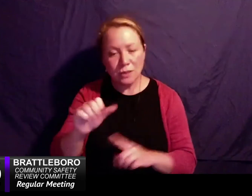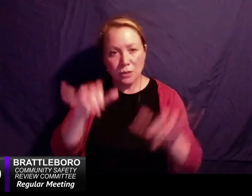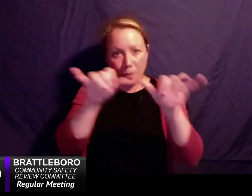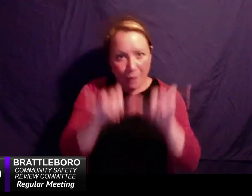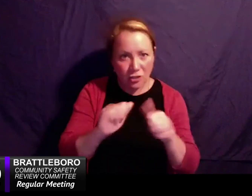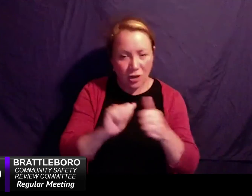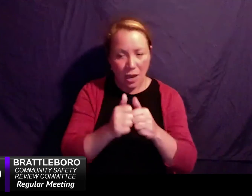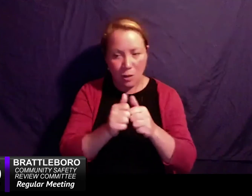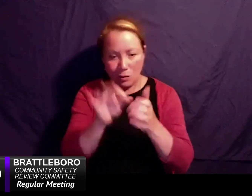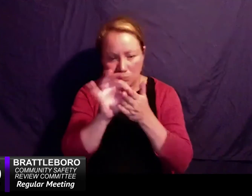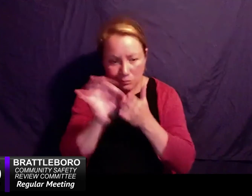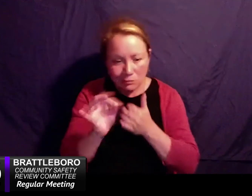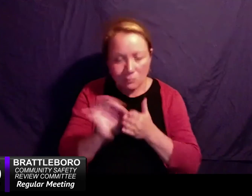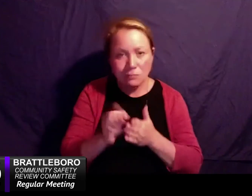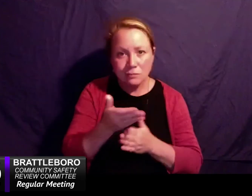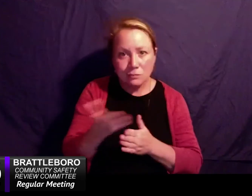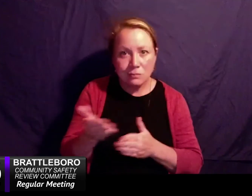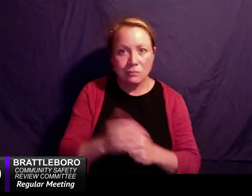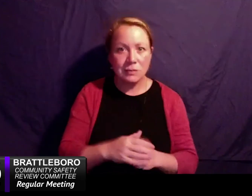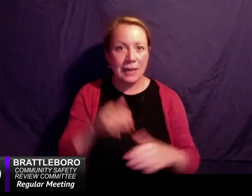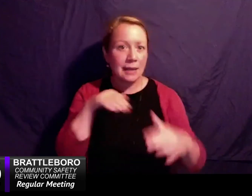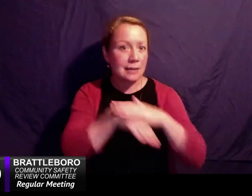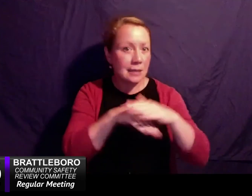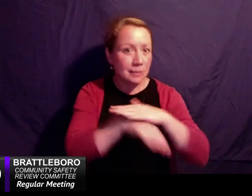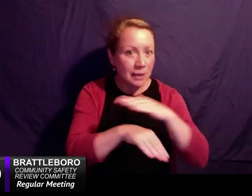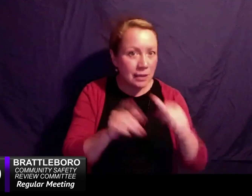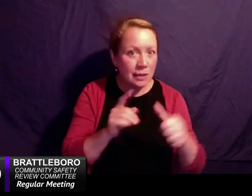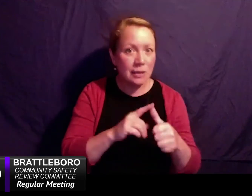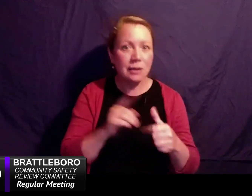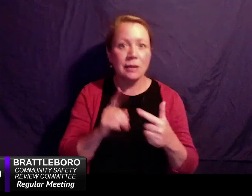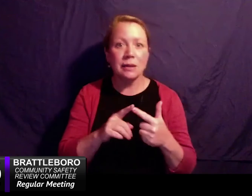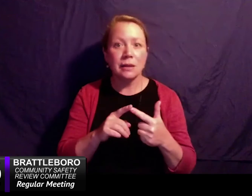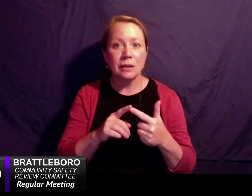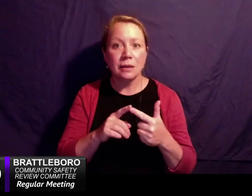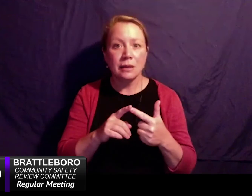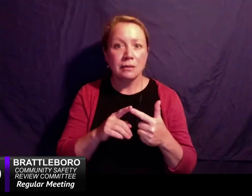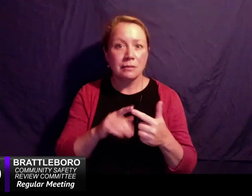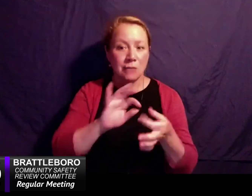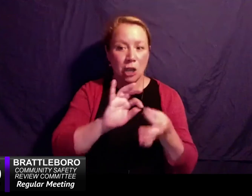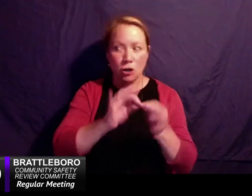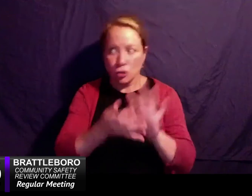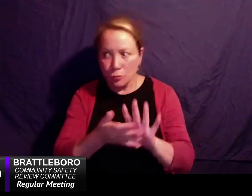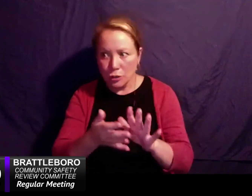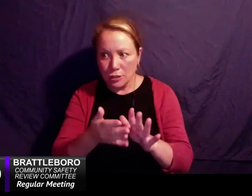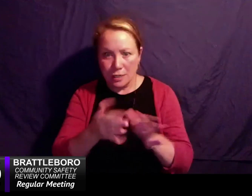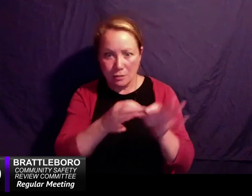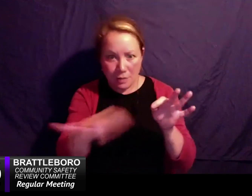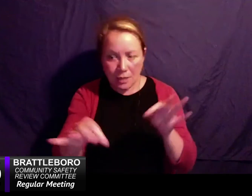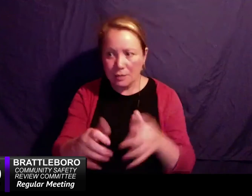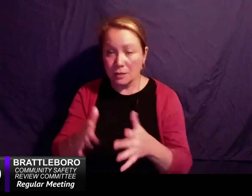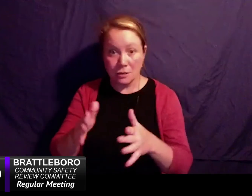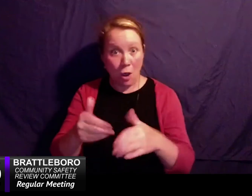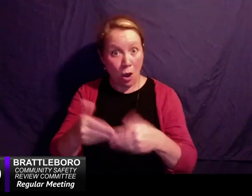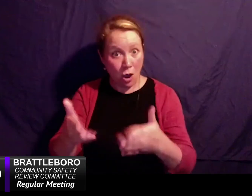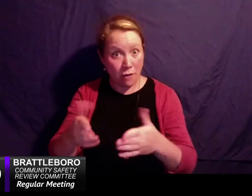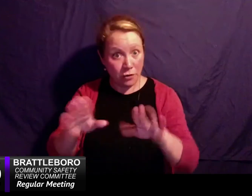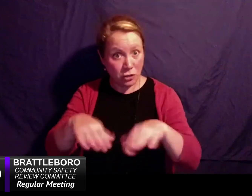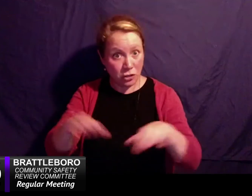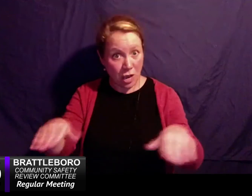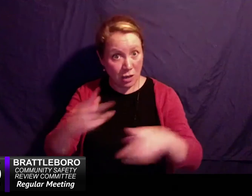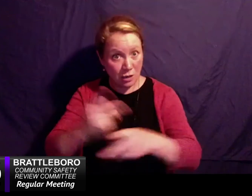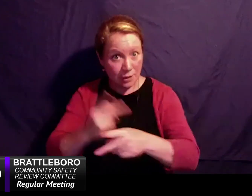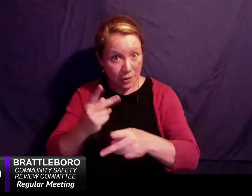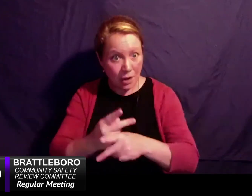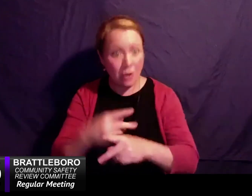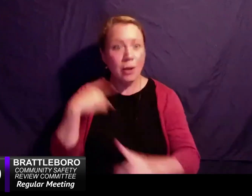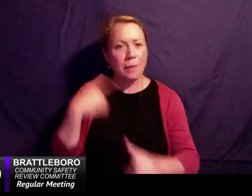tracking things like accessibility, interpretation, childcare being offered, and how folks feel about